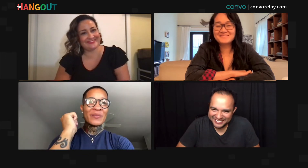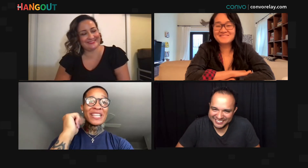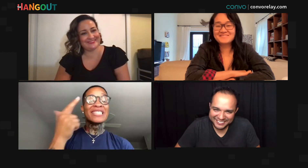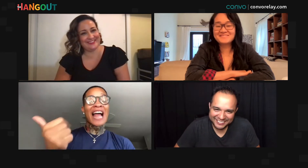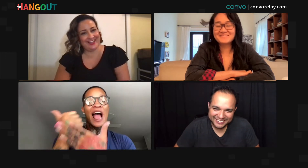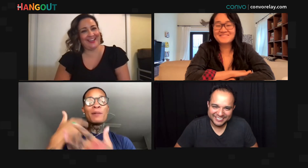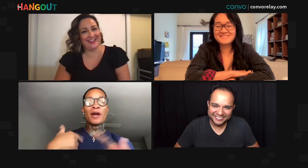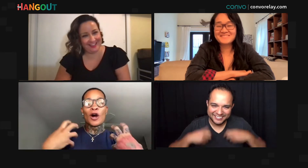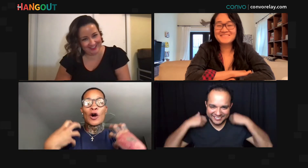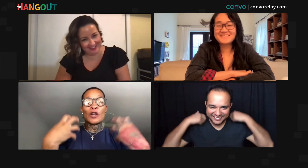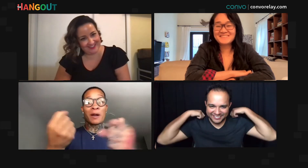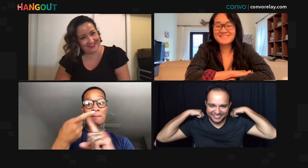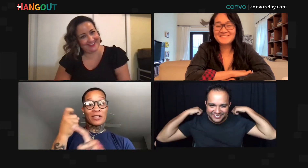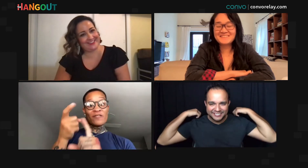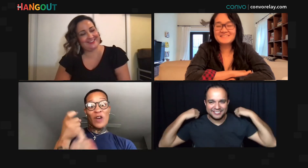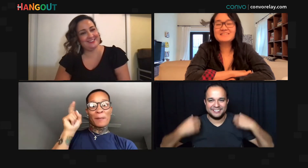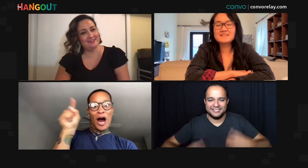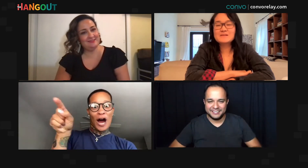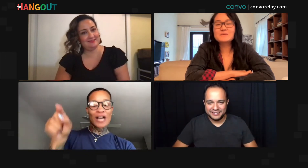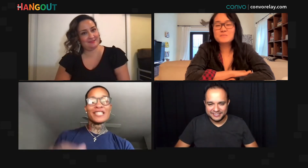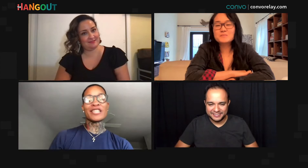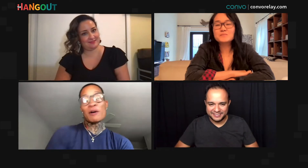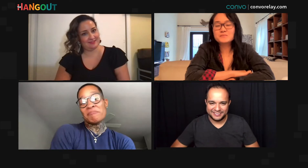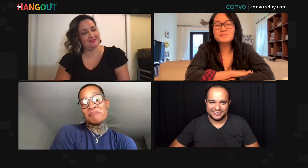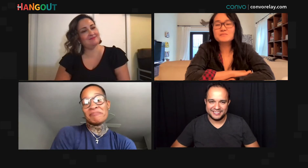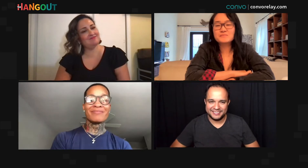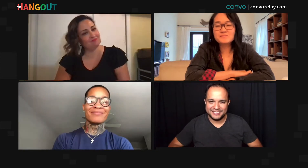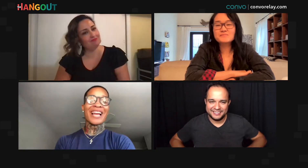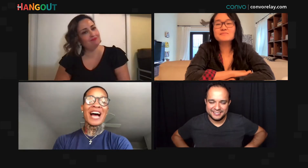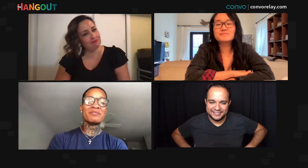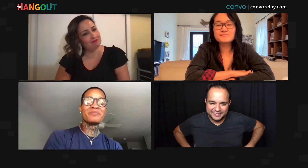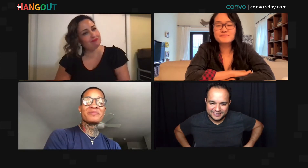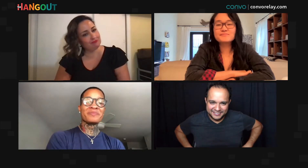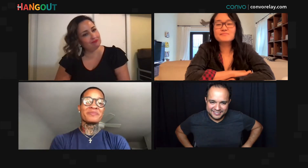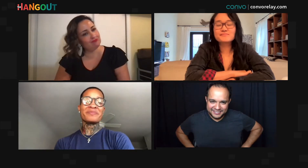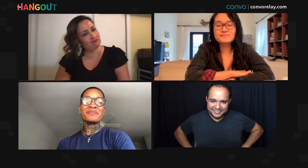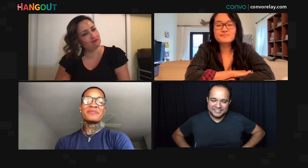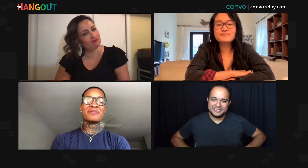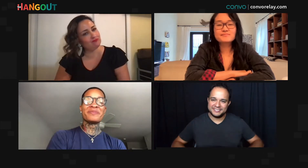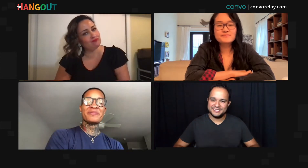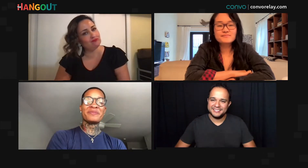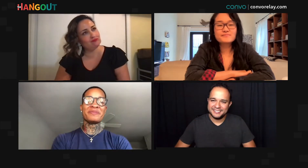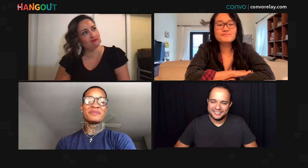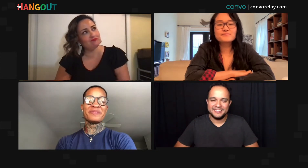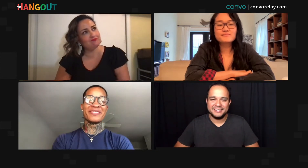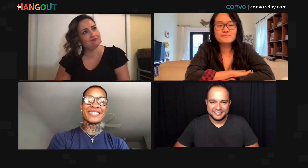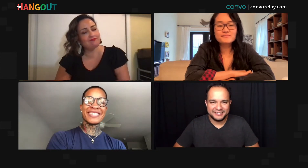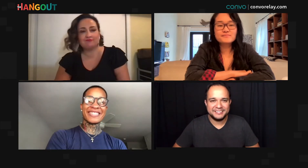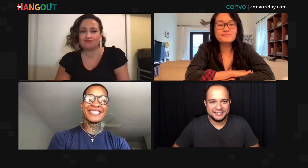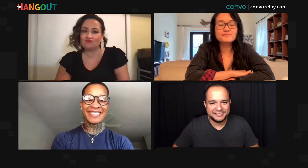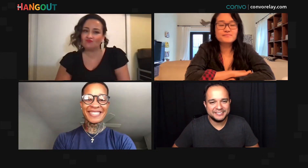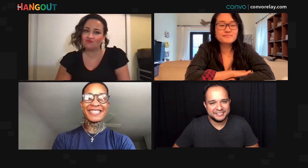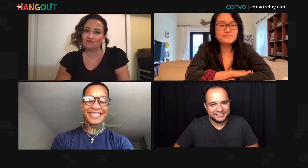And I just knew. And so it just helped me heal, and it was because of her. So,